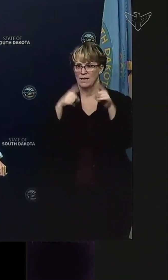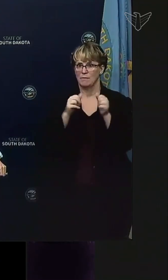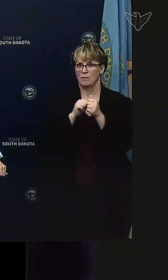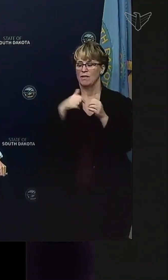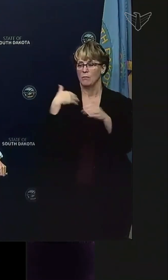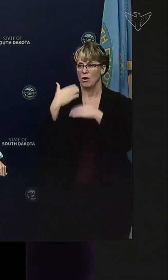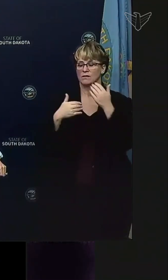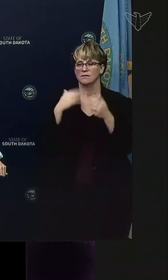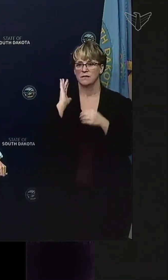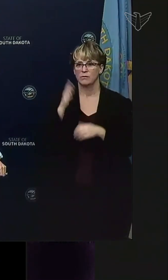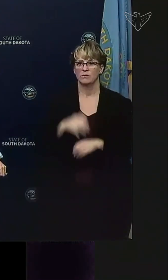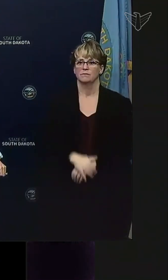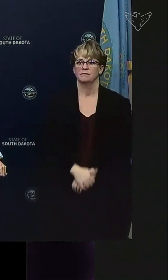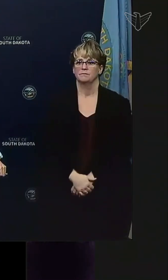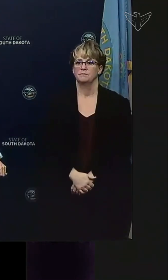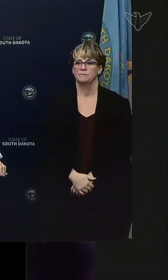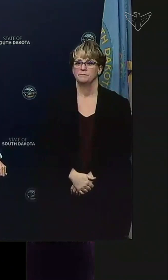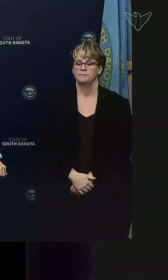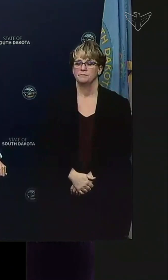progress.